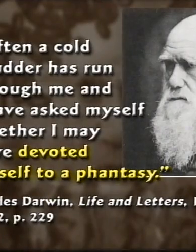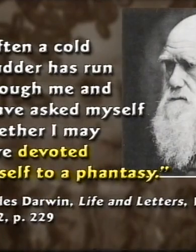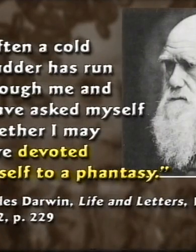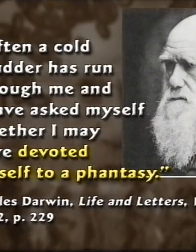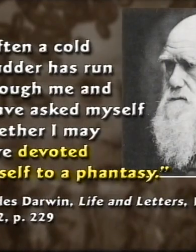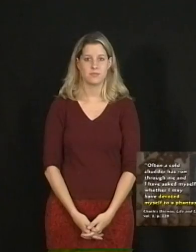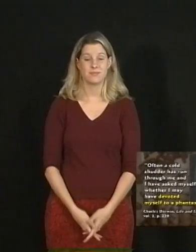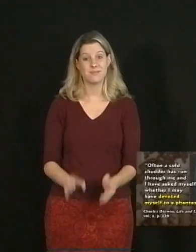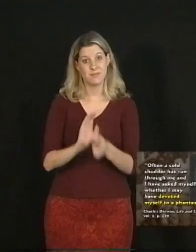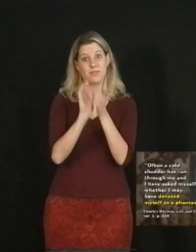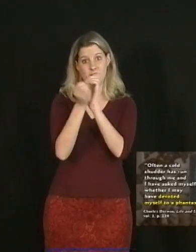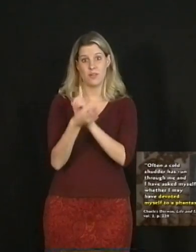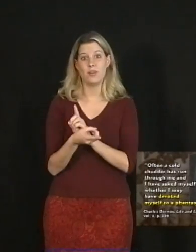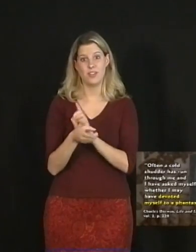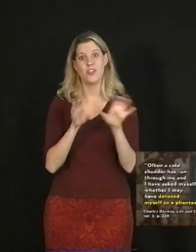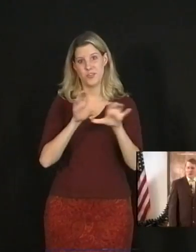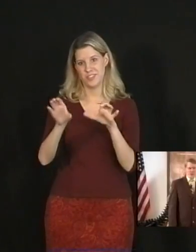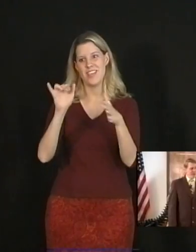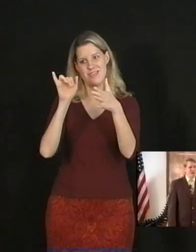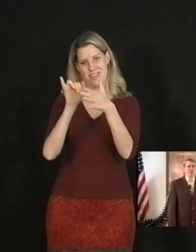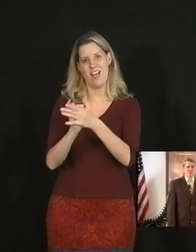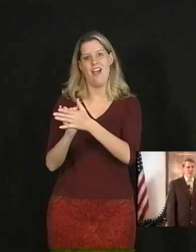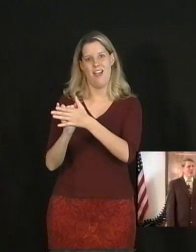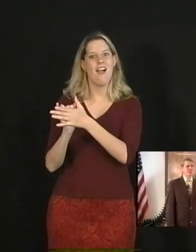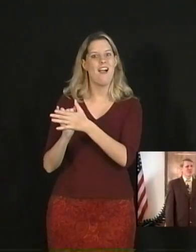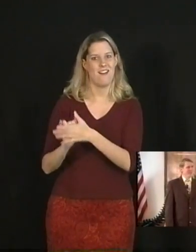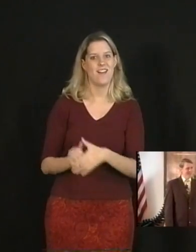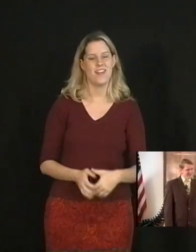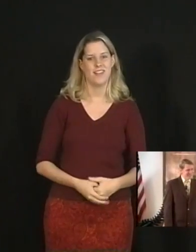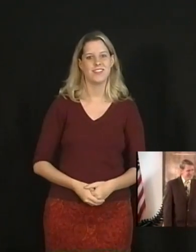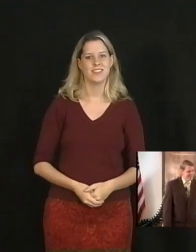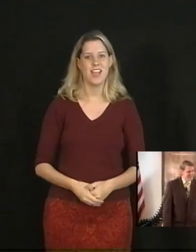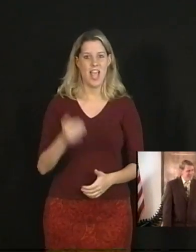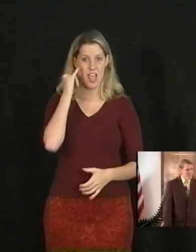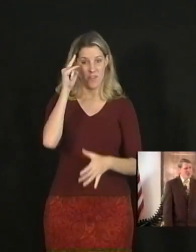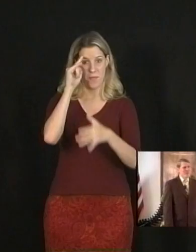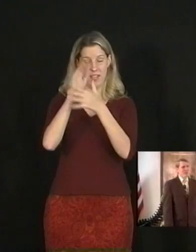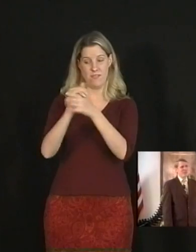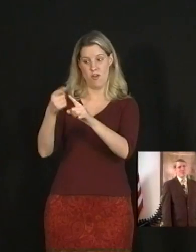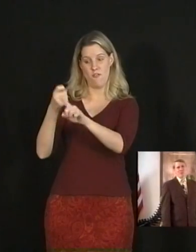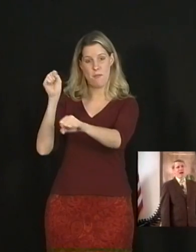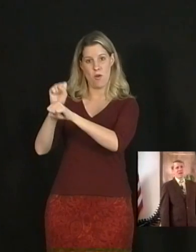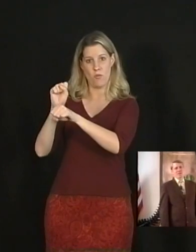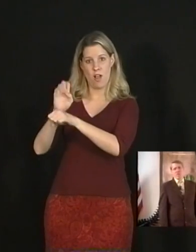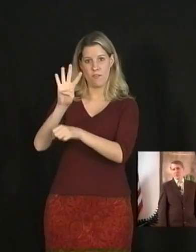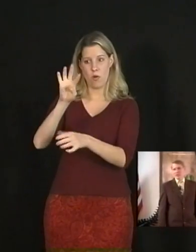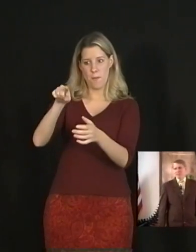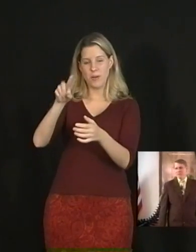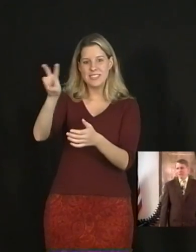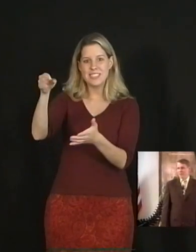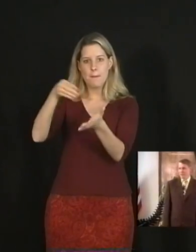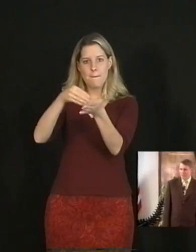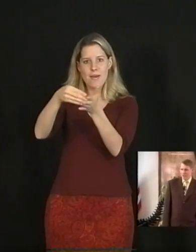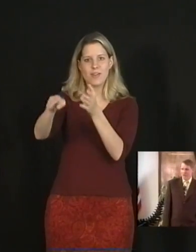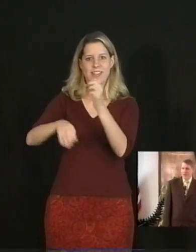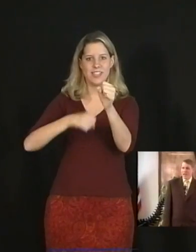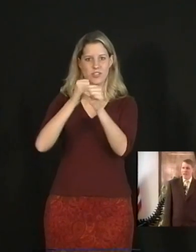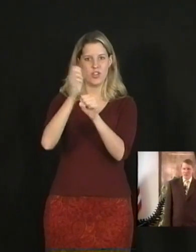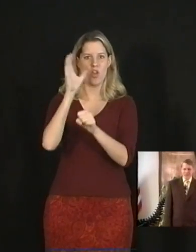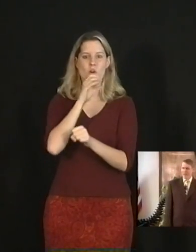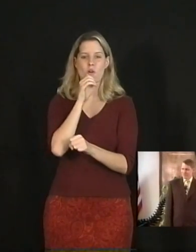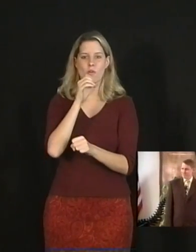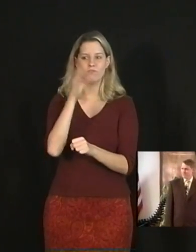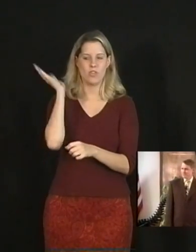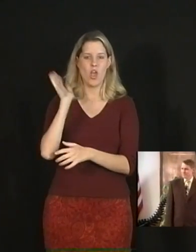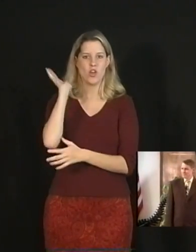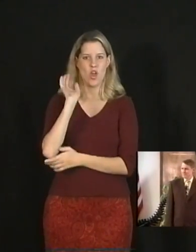fantasy." Well, Charlie, you did devote yourself to a fantasy. If you believe you came from a rock 4.6 billion years ago,